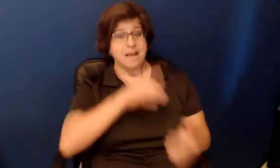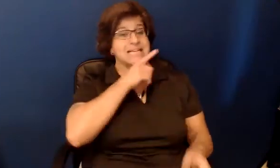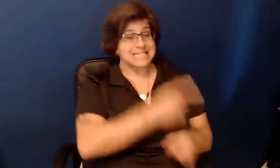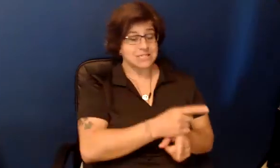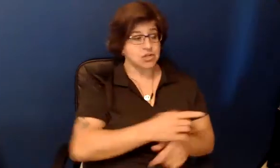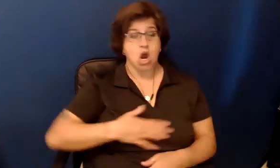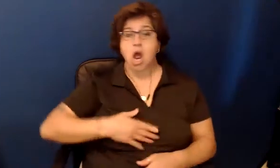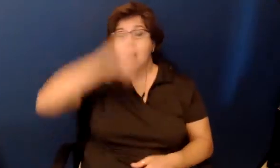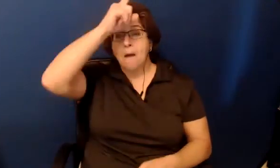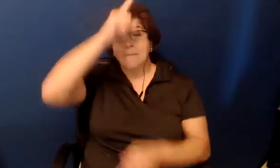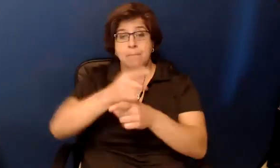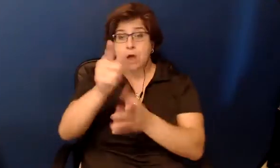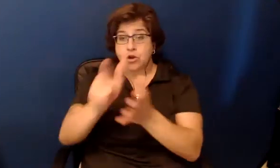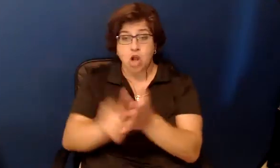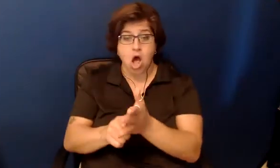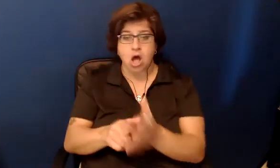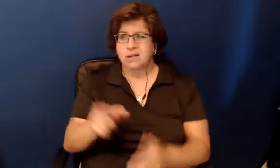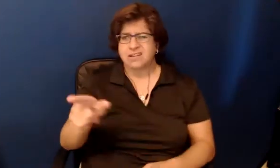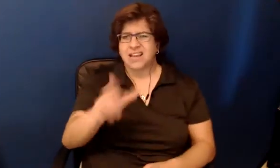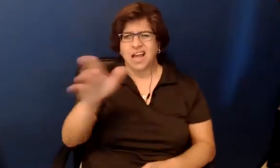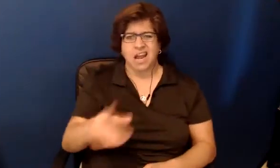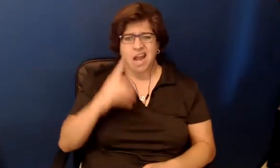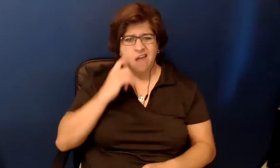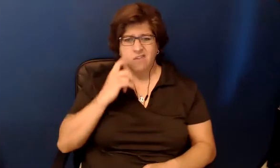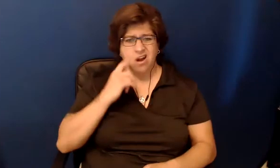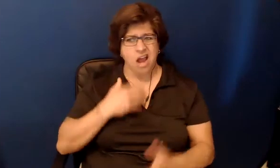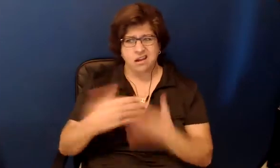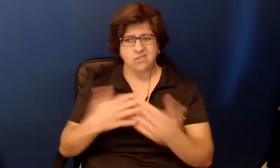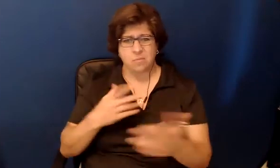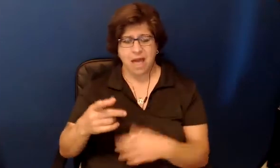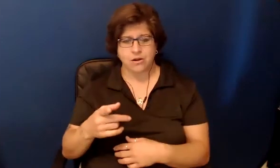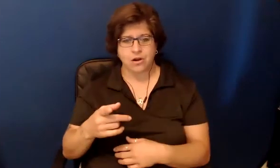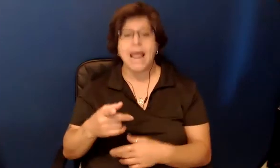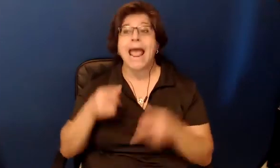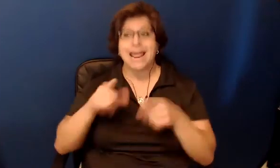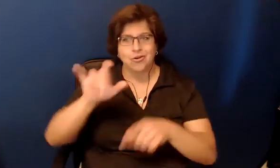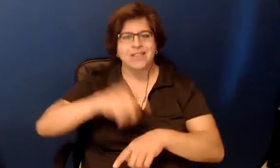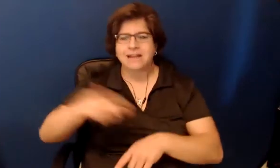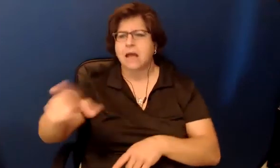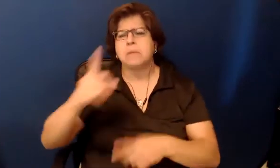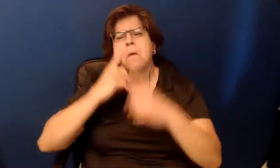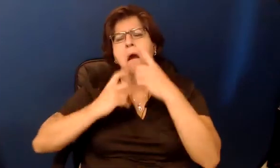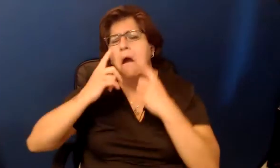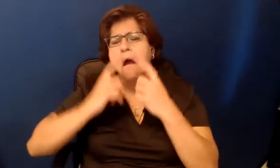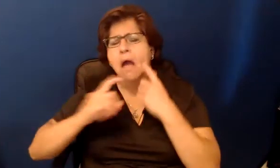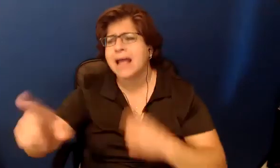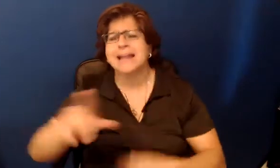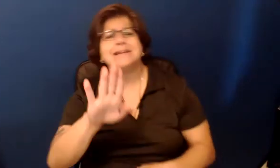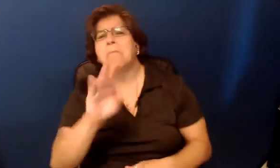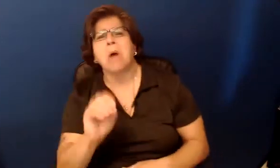my brother-in-law. My brother-in-law wouldn't cry if you stood on his foot for an hour, and he had tears streaming down his face.